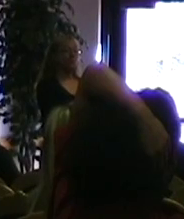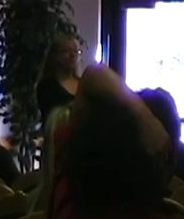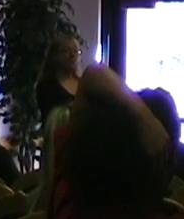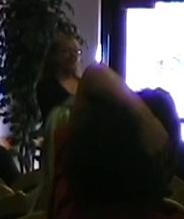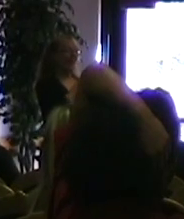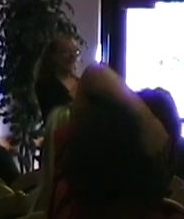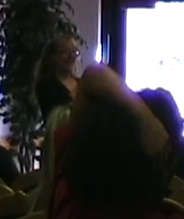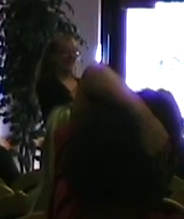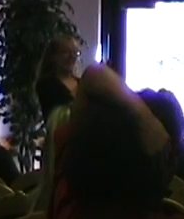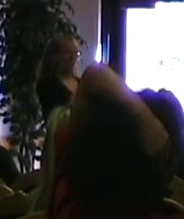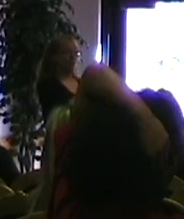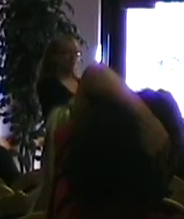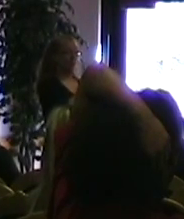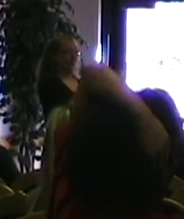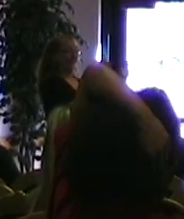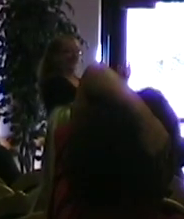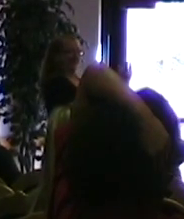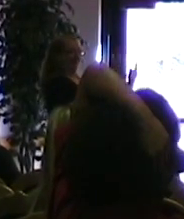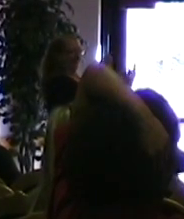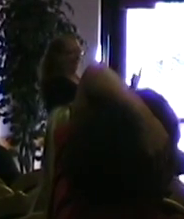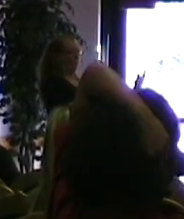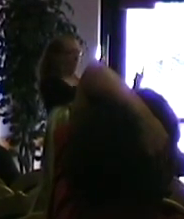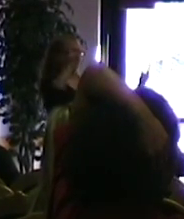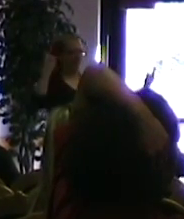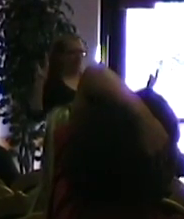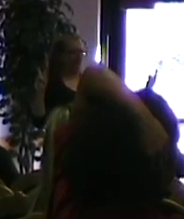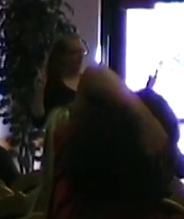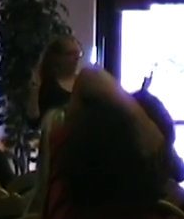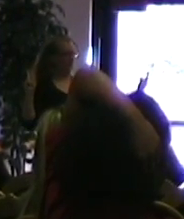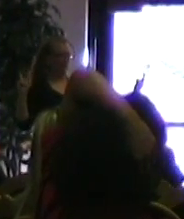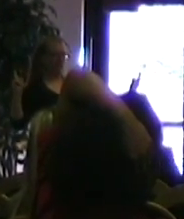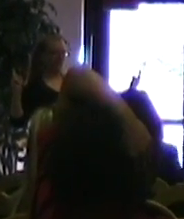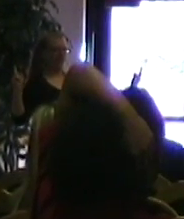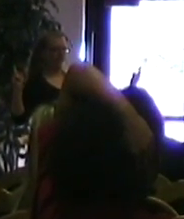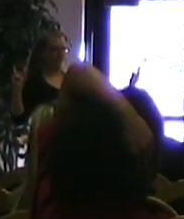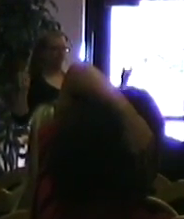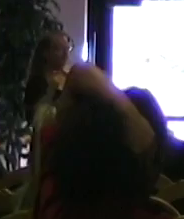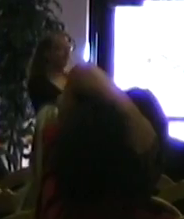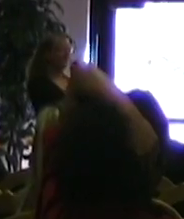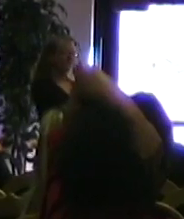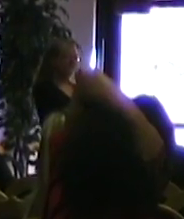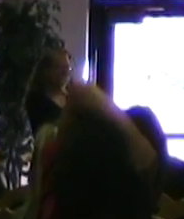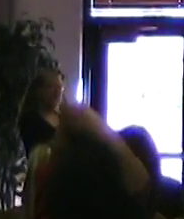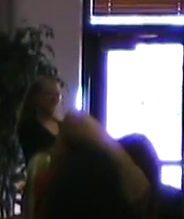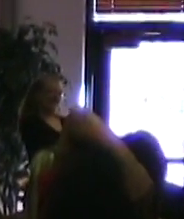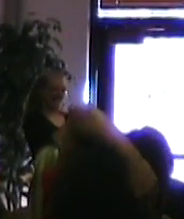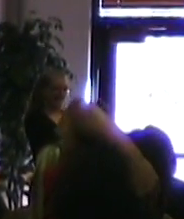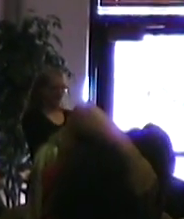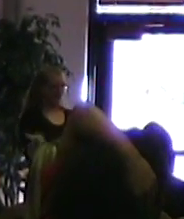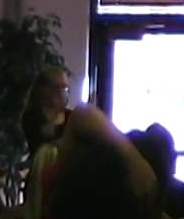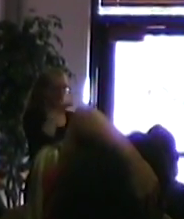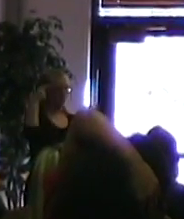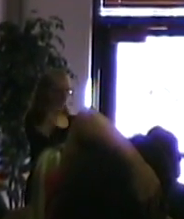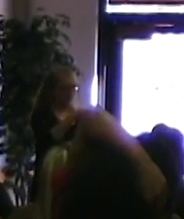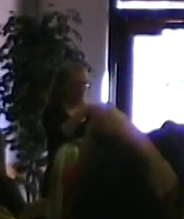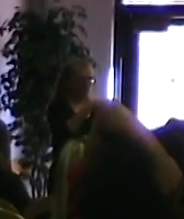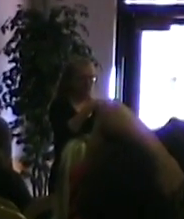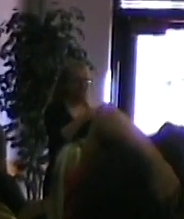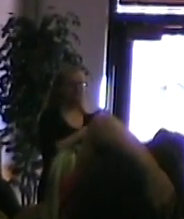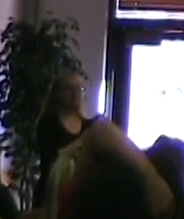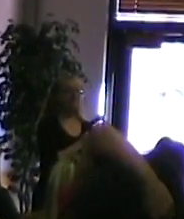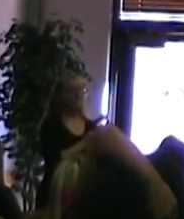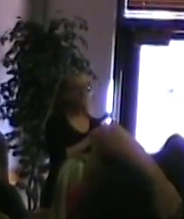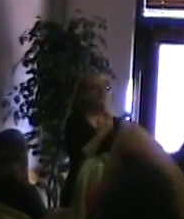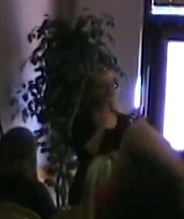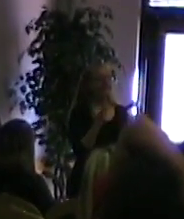away. Going back to the question of safety, one of the things that we made sure of in terms of the research, if the interpreter is